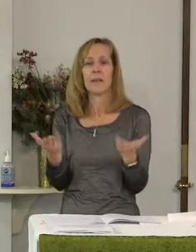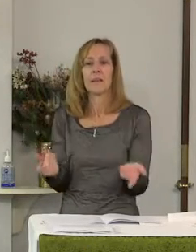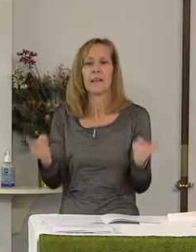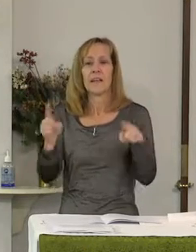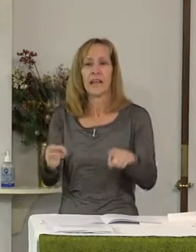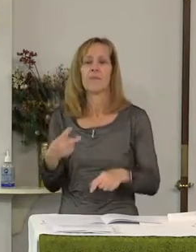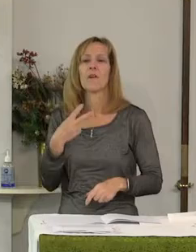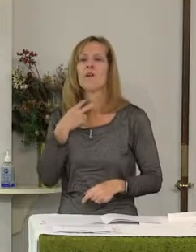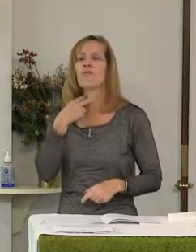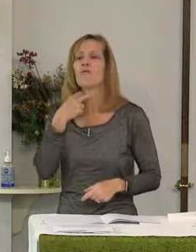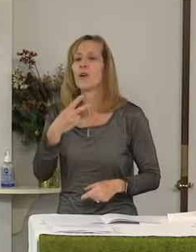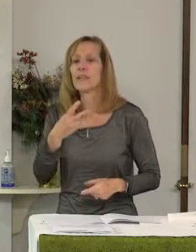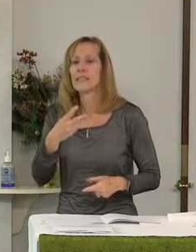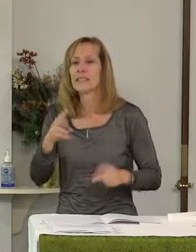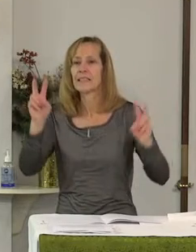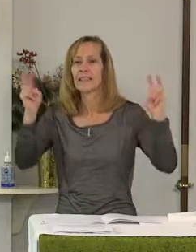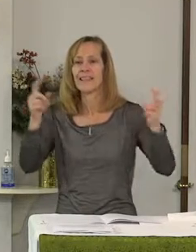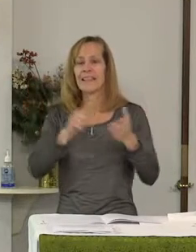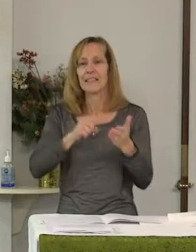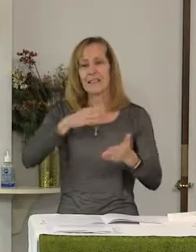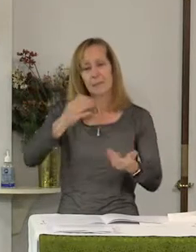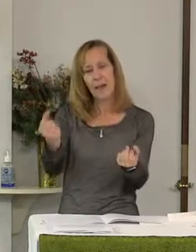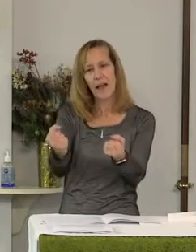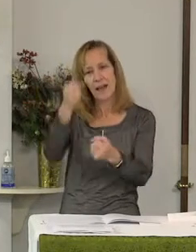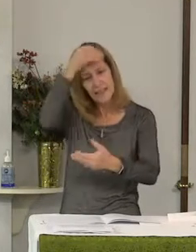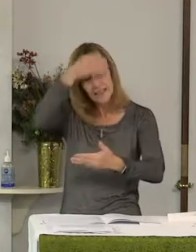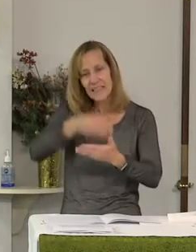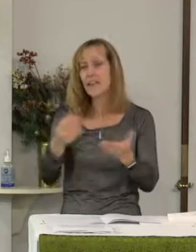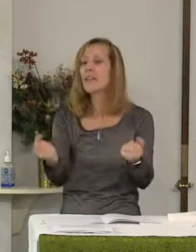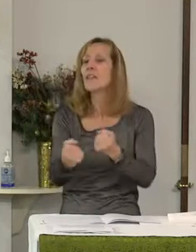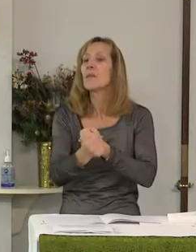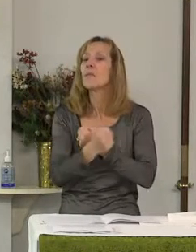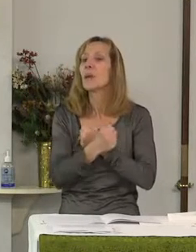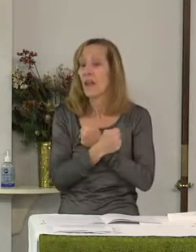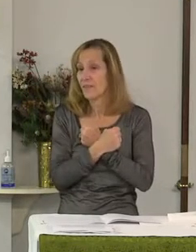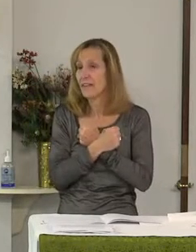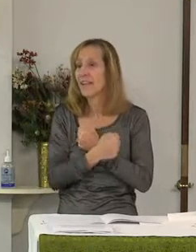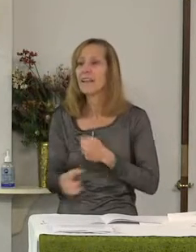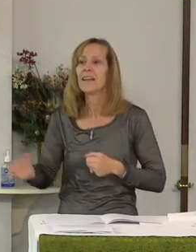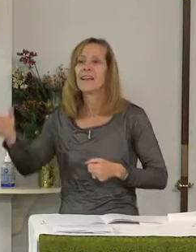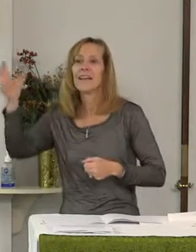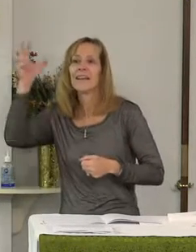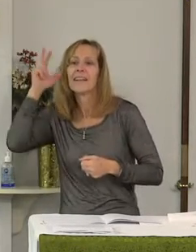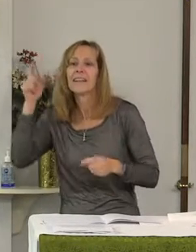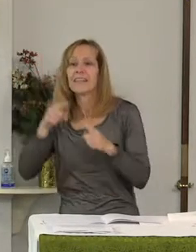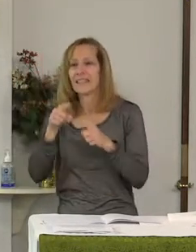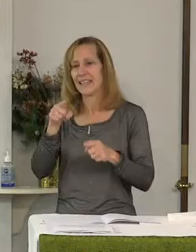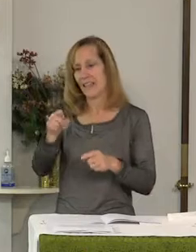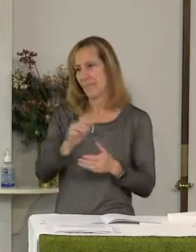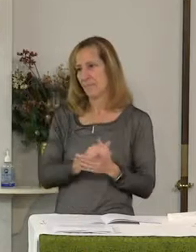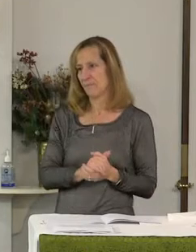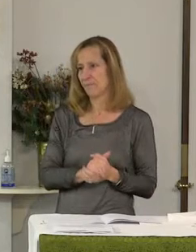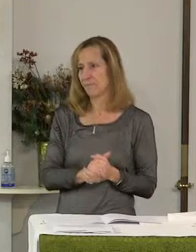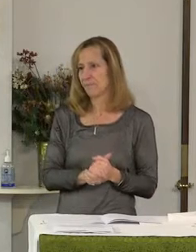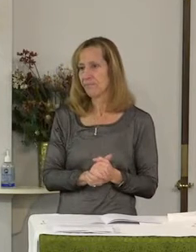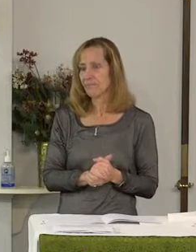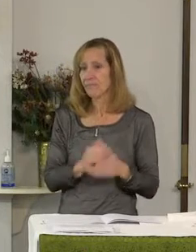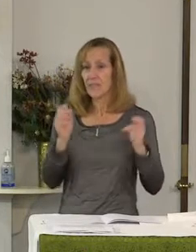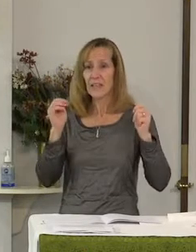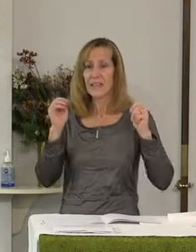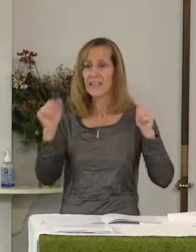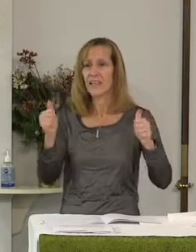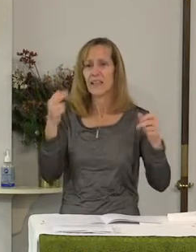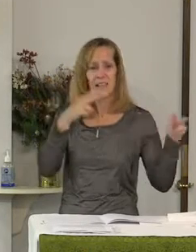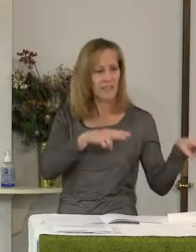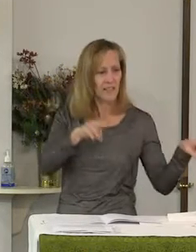voice, "This is my son, the beloved. Listen to him." Suddenly, when